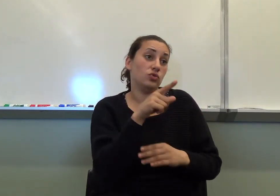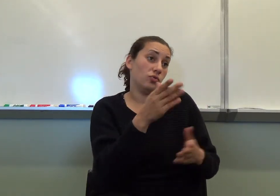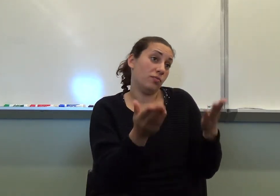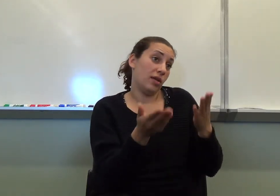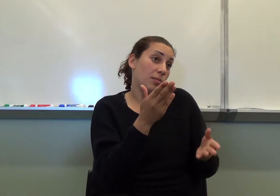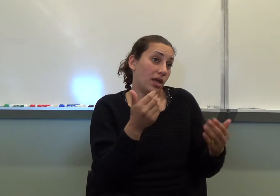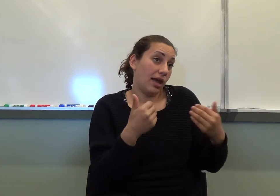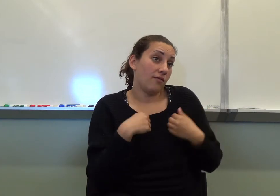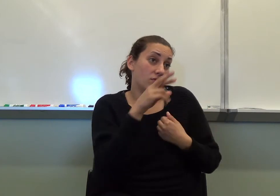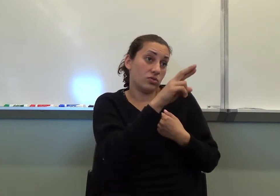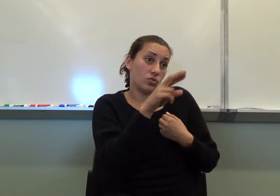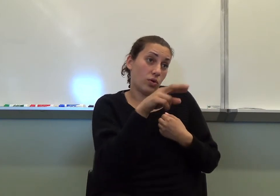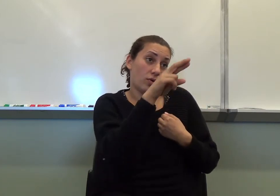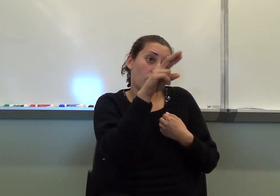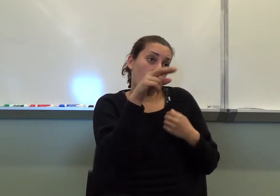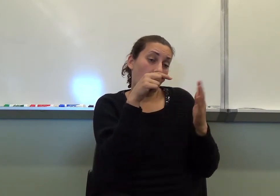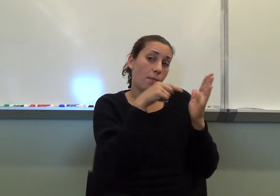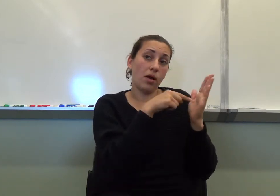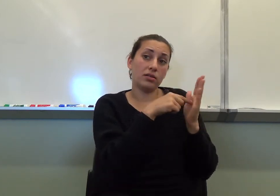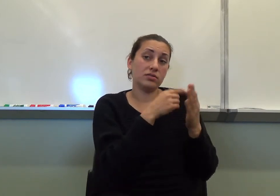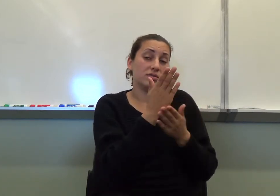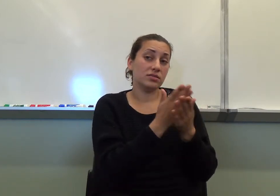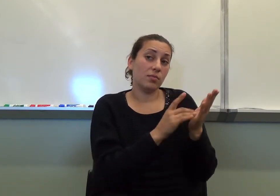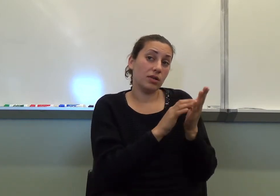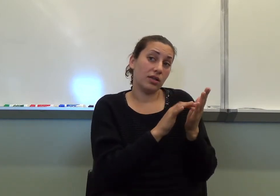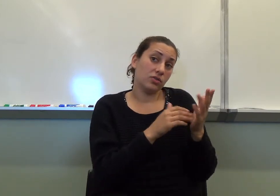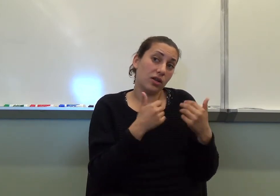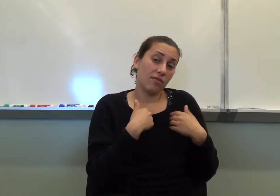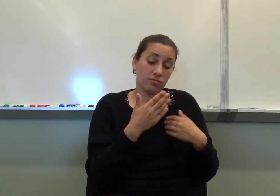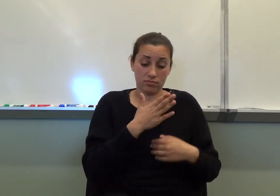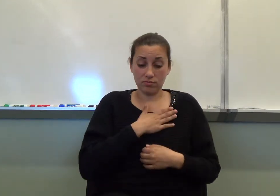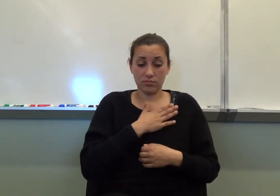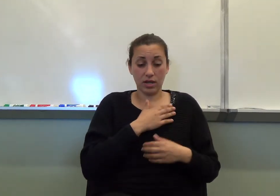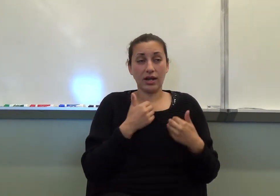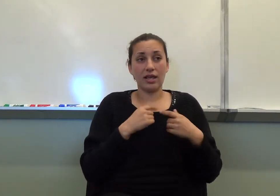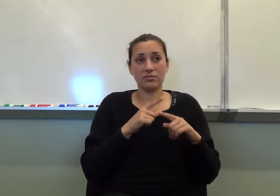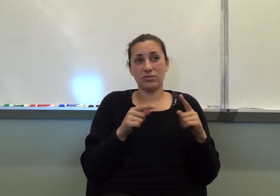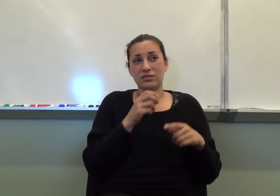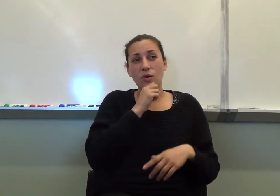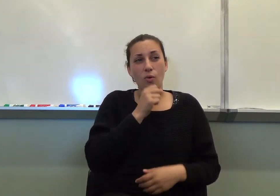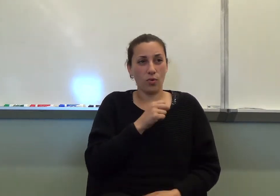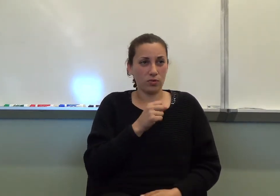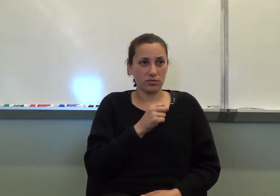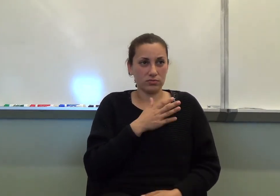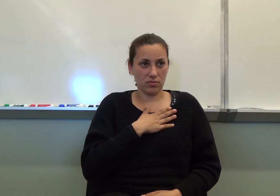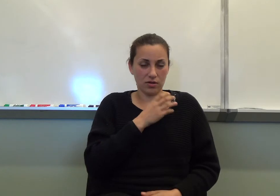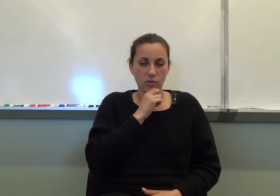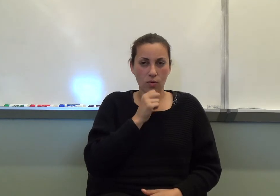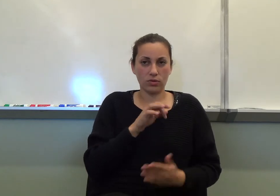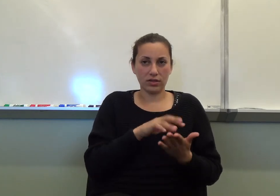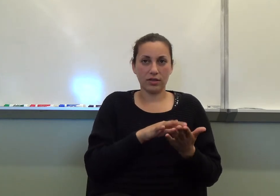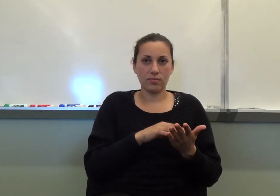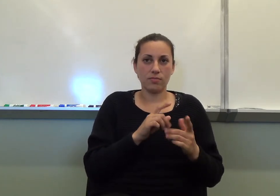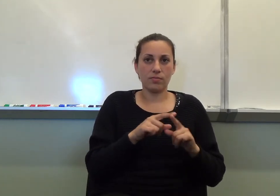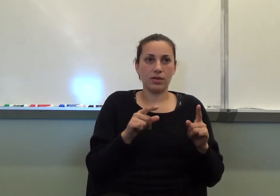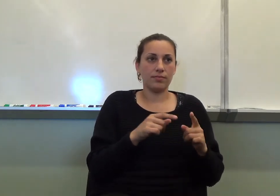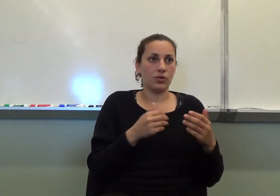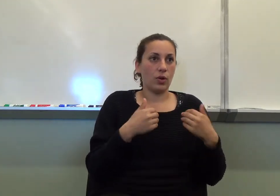Some calculators do have it. Mine does, but that's a very old one. Okay, so now you've got square root. Then you push in the